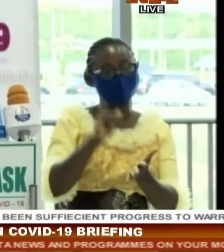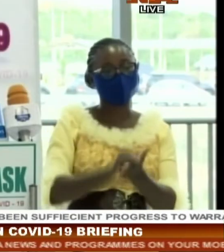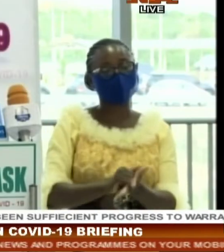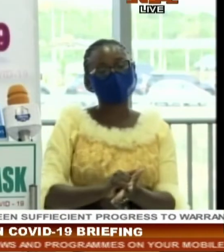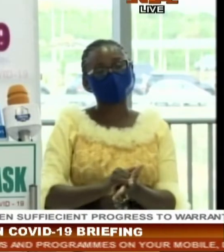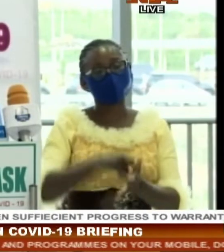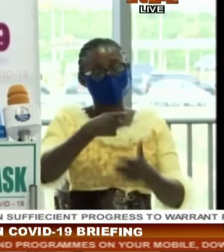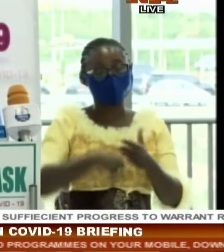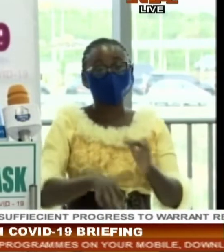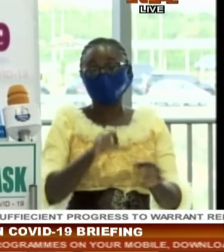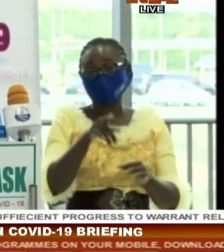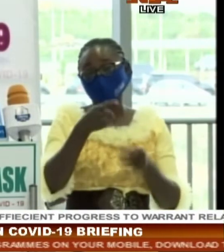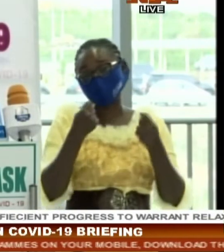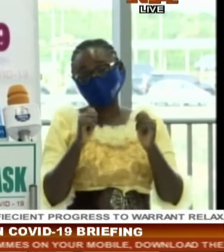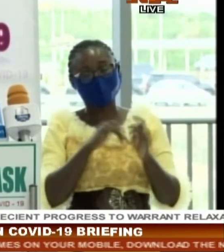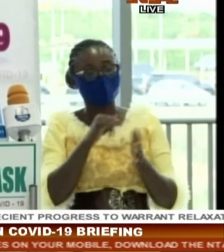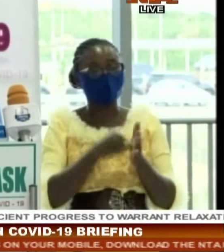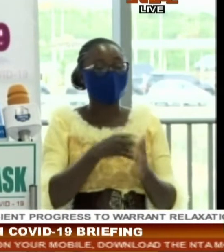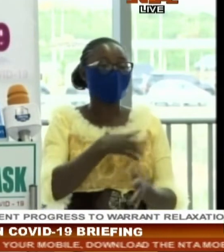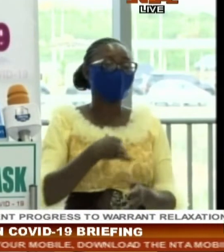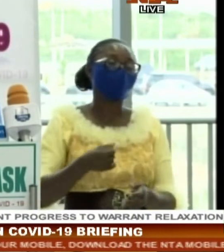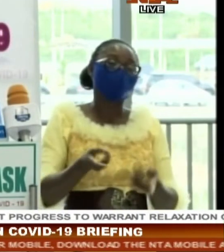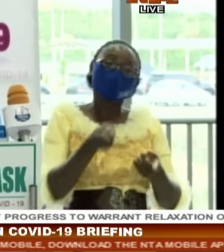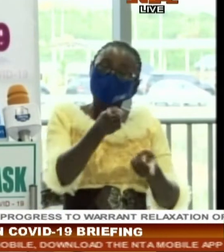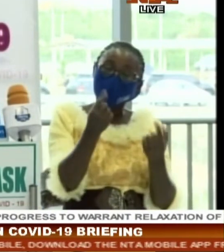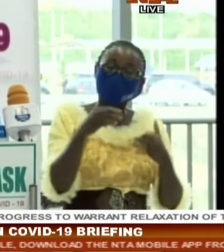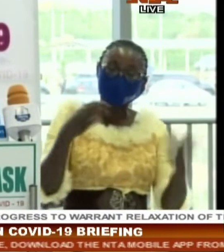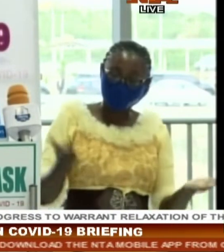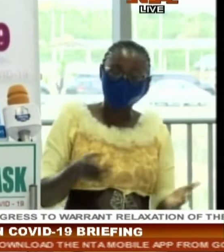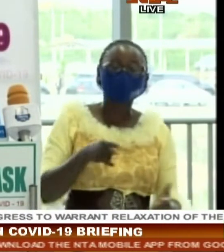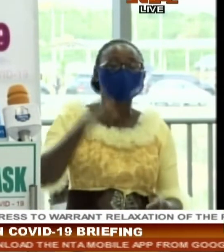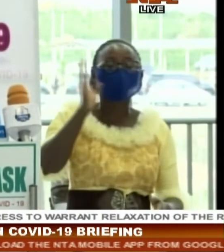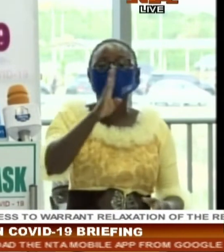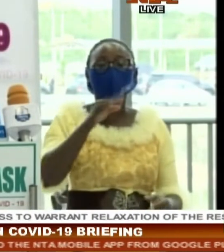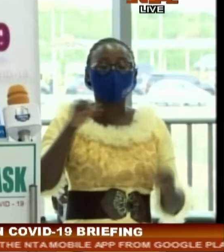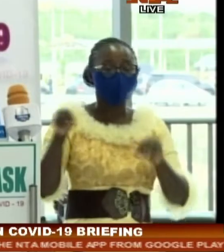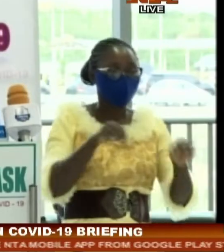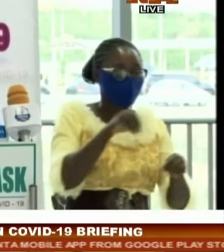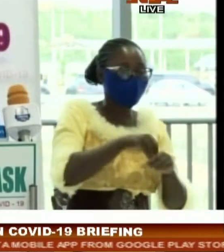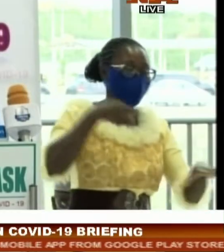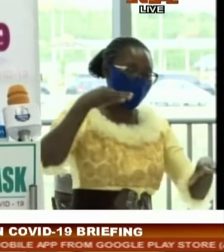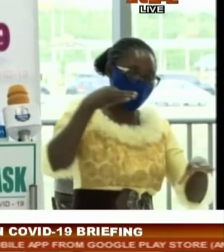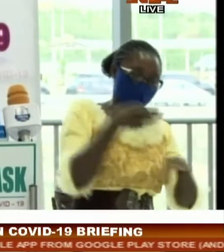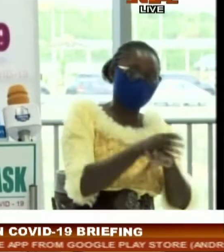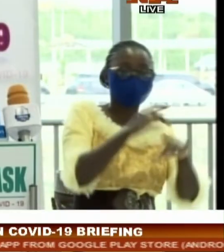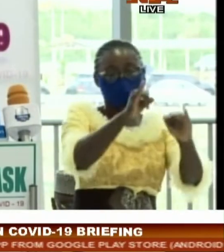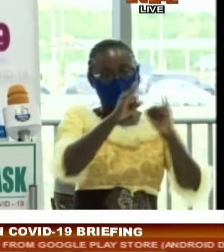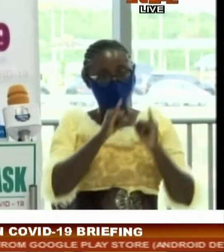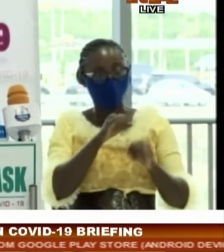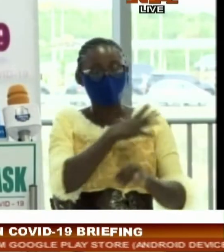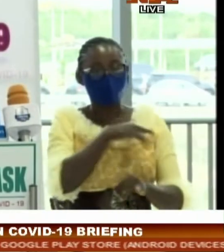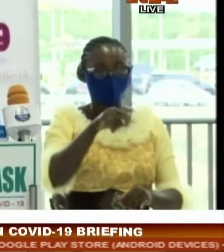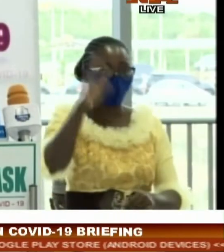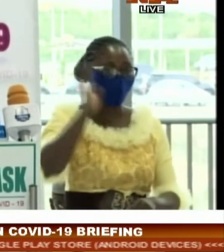beat the system, and you come here, we put you into forced quarantine, and you pay for that cost.